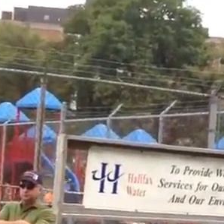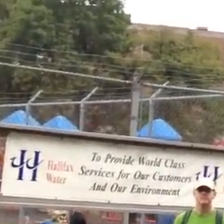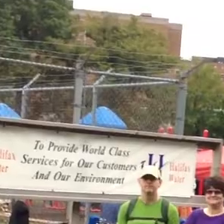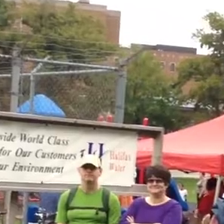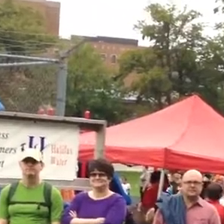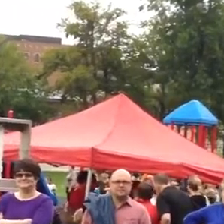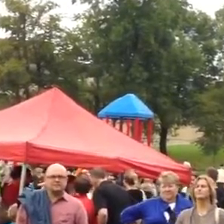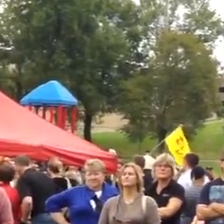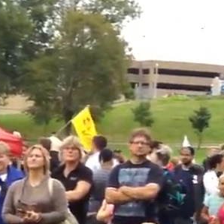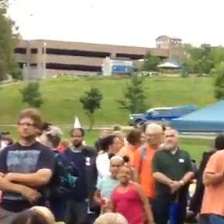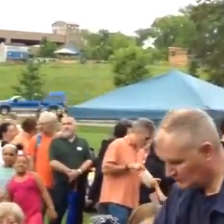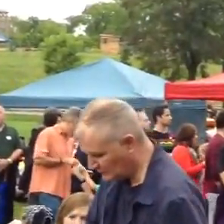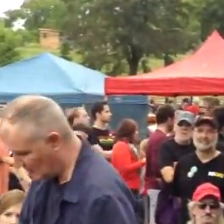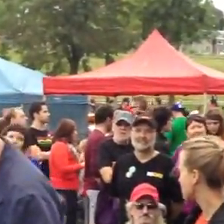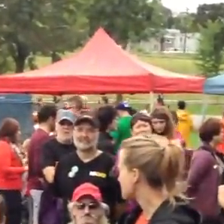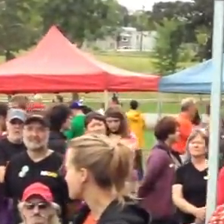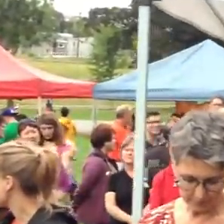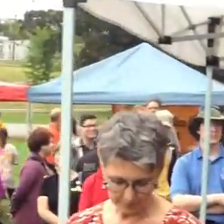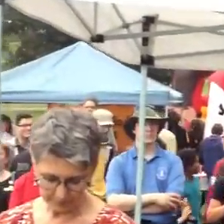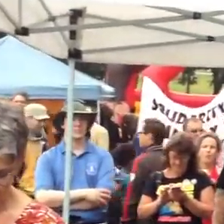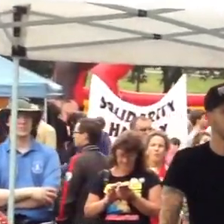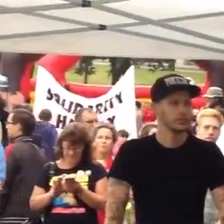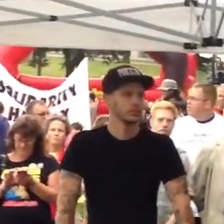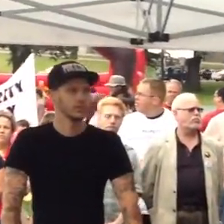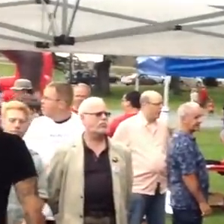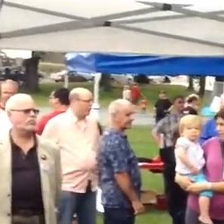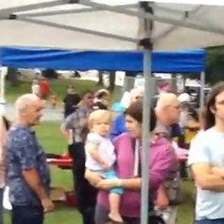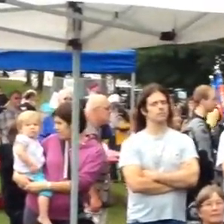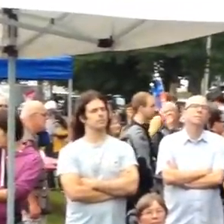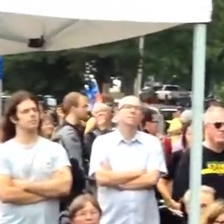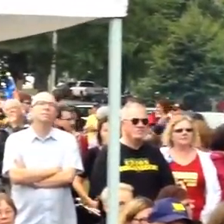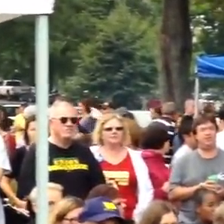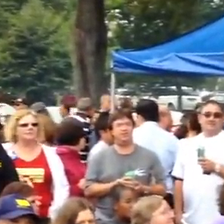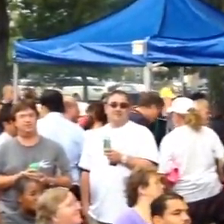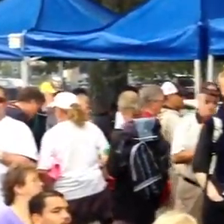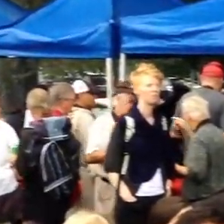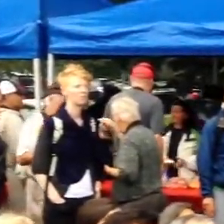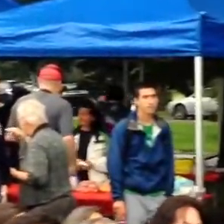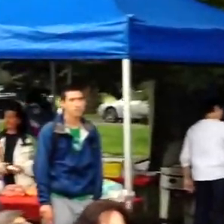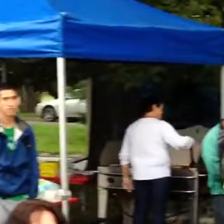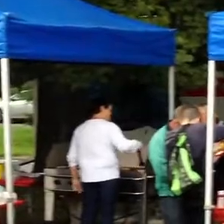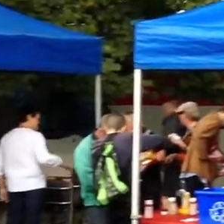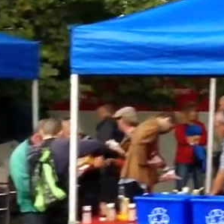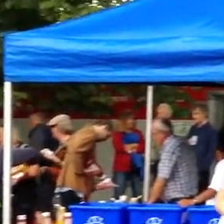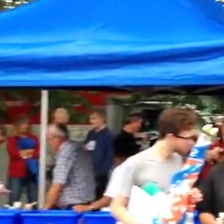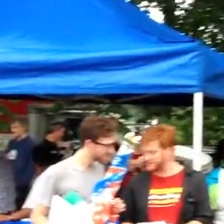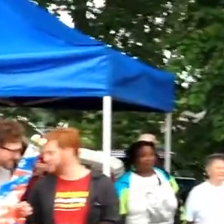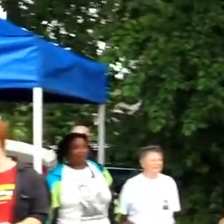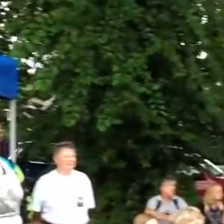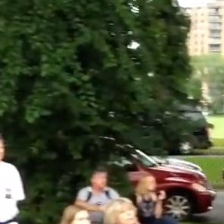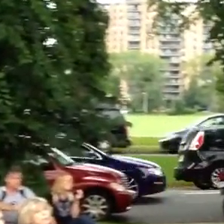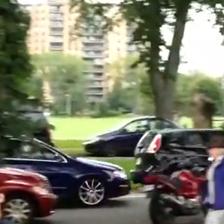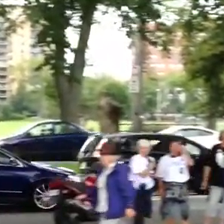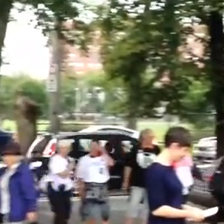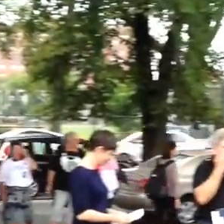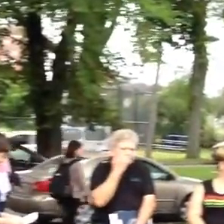his eyes, he says those they forgot to kill went on